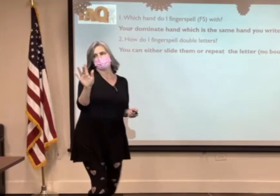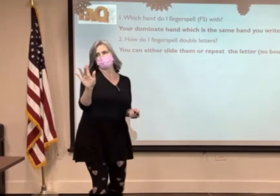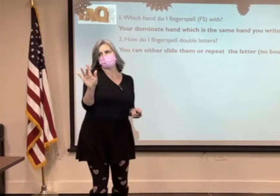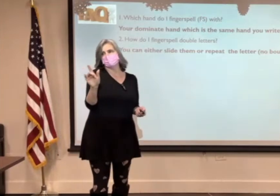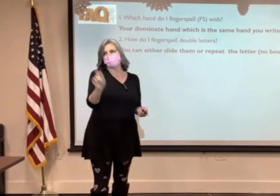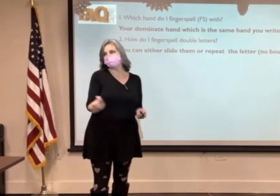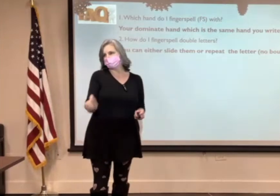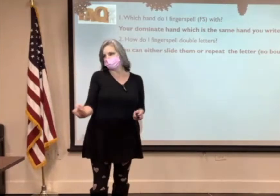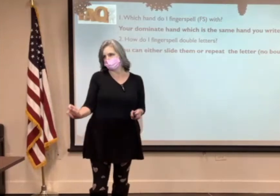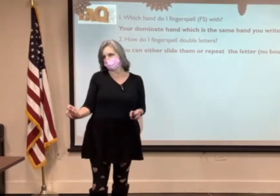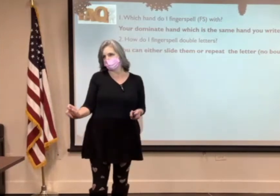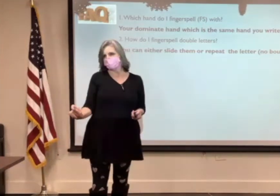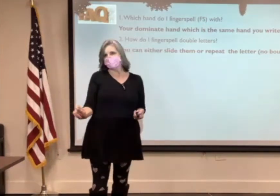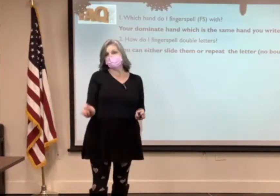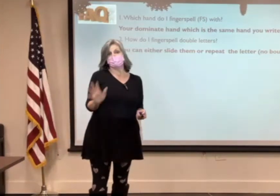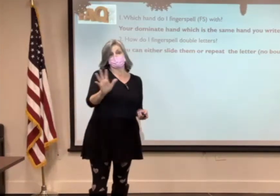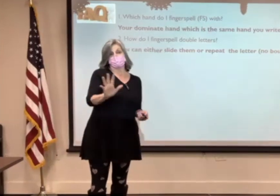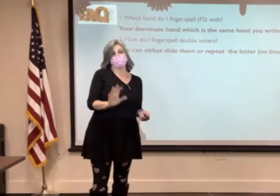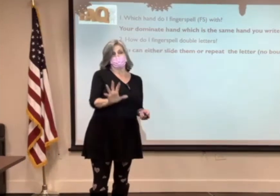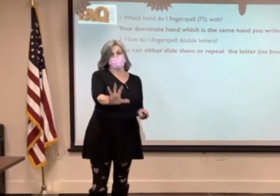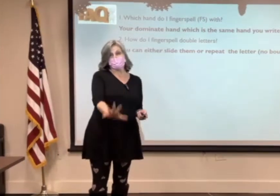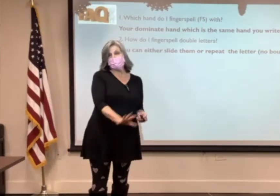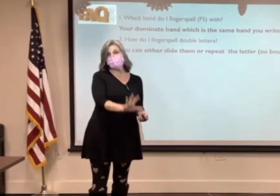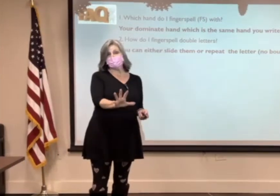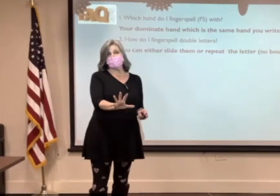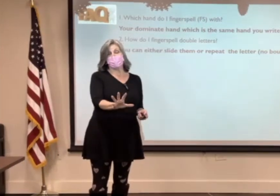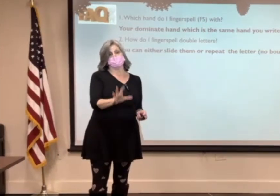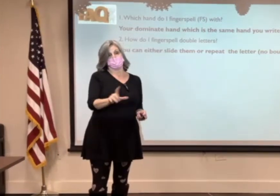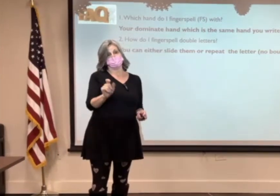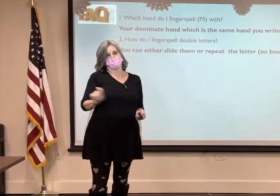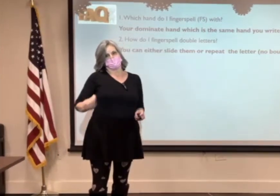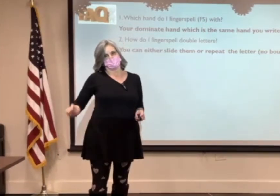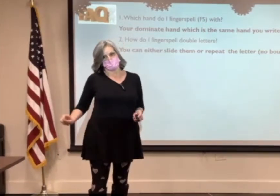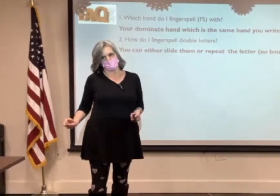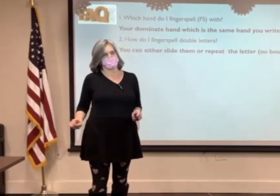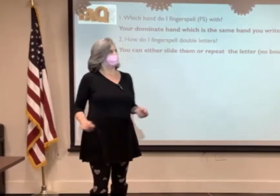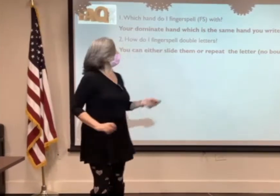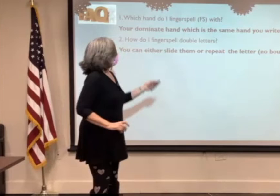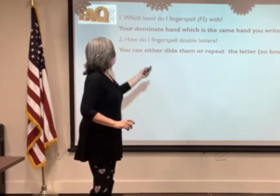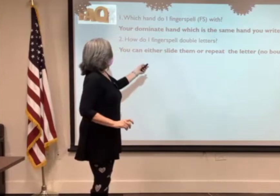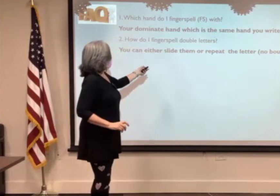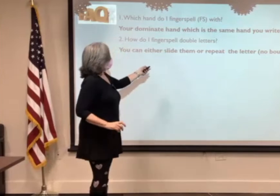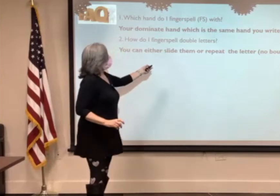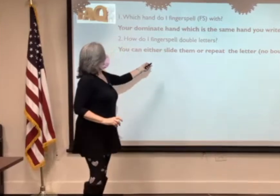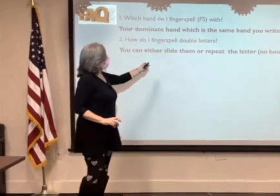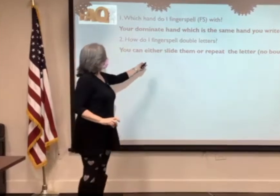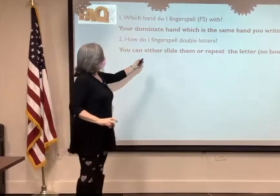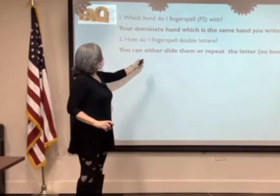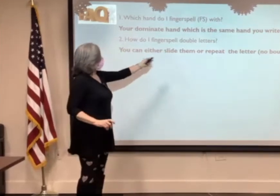like penmanship. Some of us write very neatly, and sometimes we write a little sloppy. So again, the only thing you're not